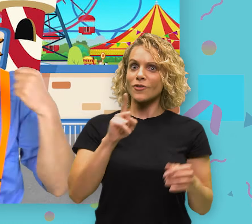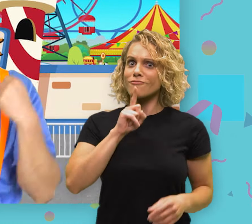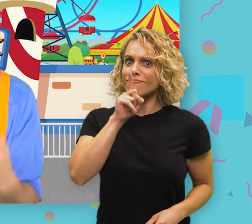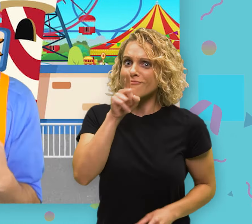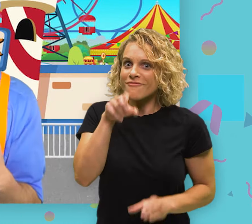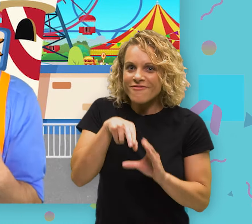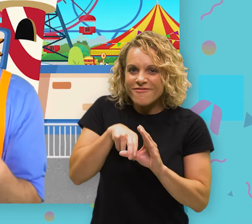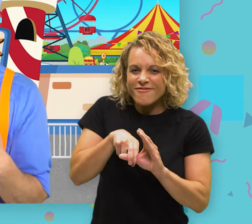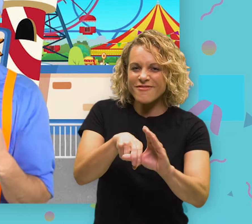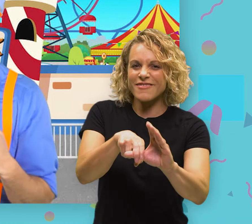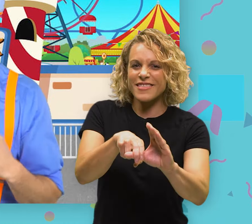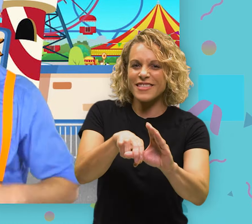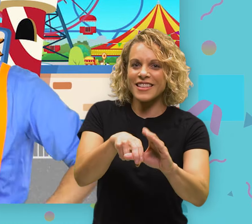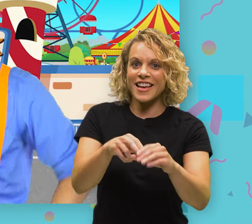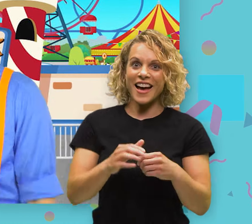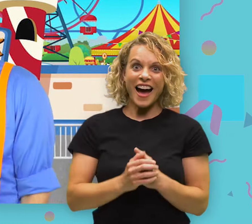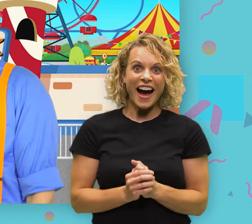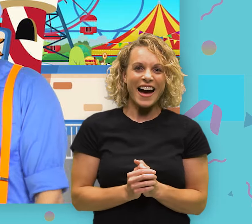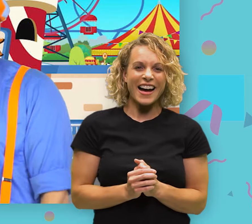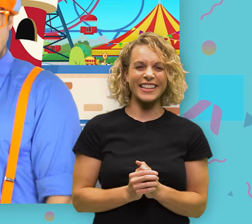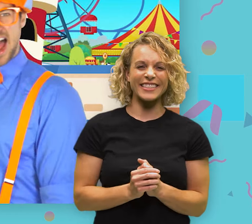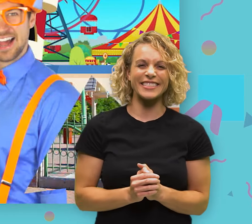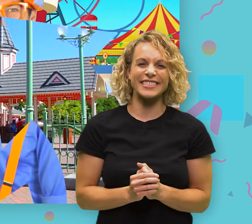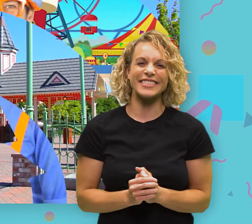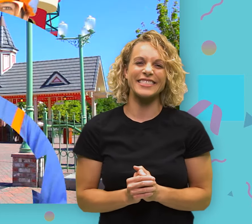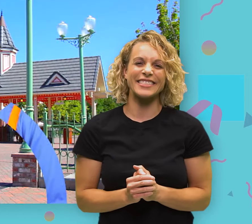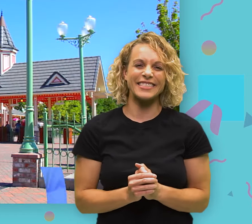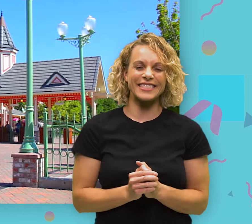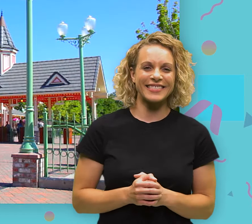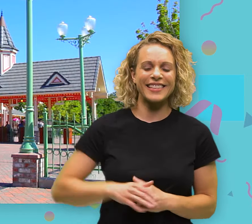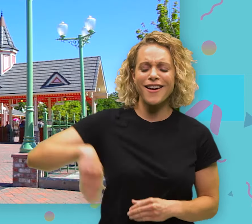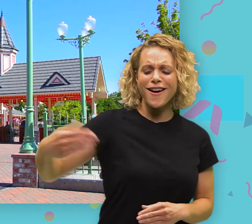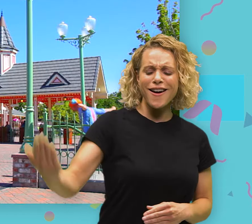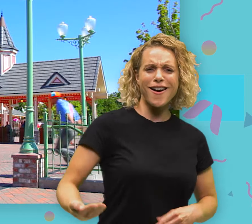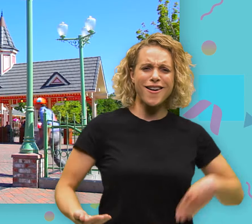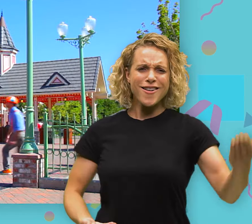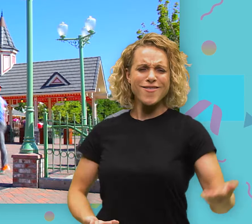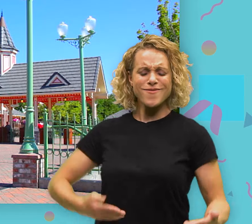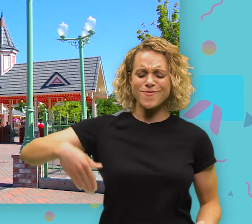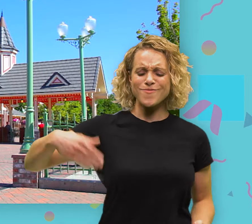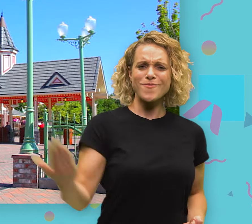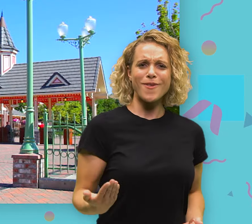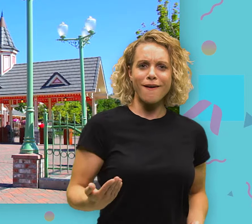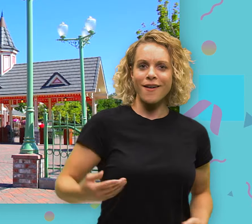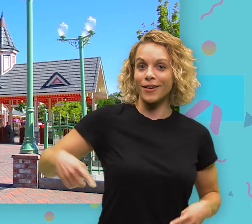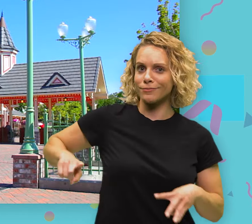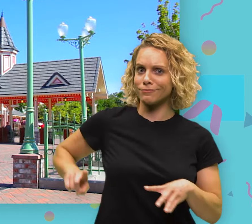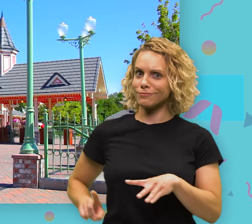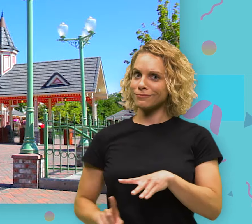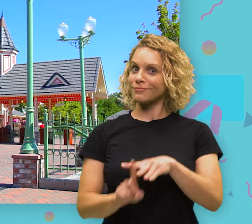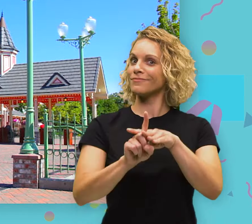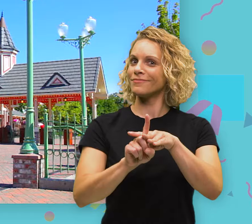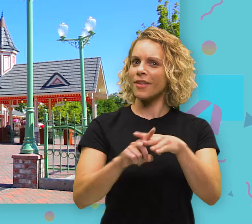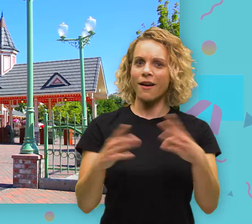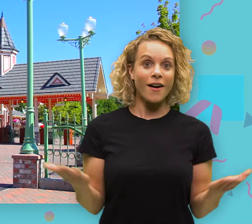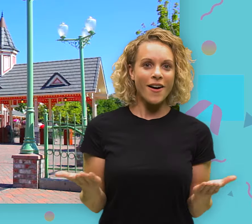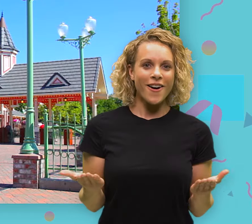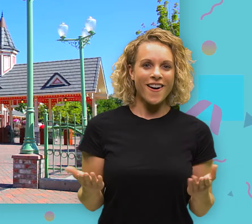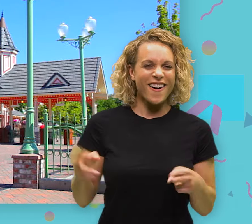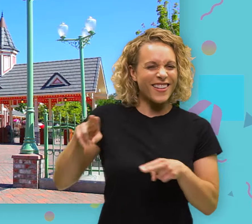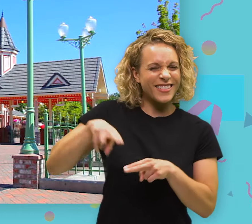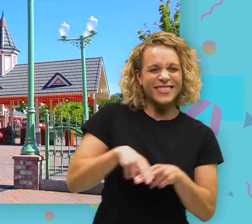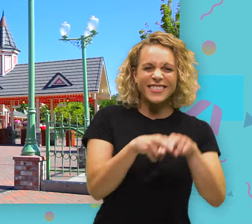with real rides! Yeah! Welcome, welcome, welcome! Step right up